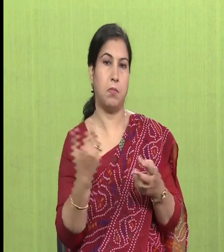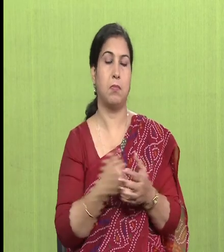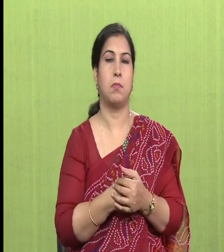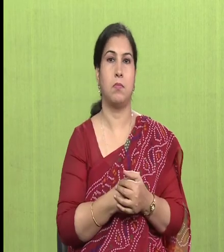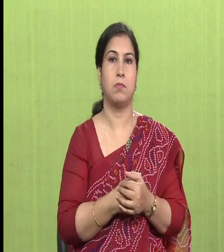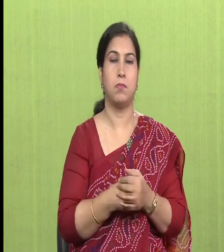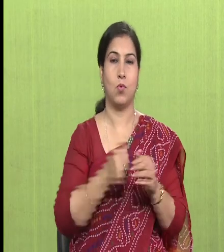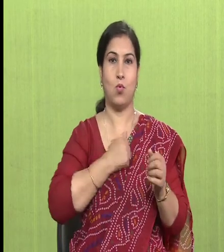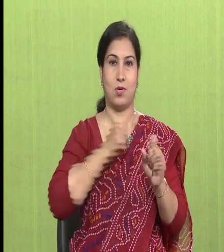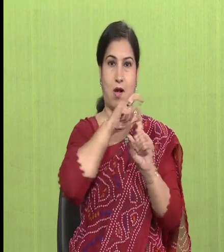culture,